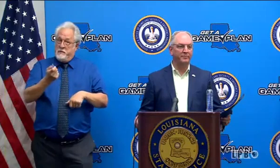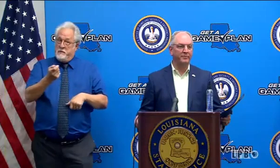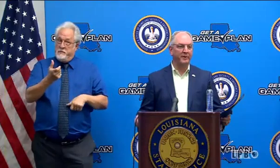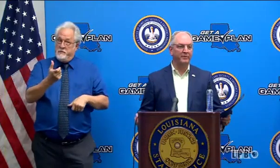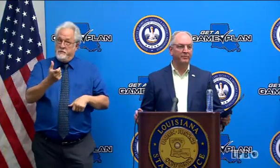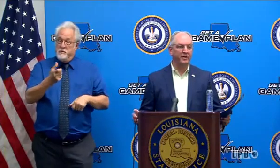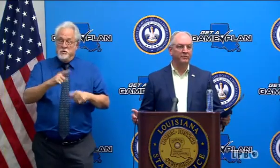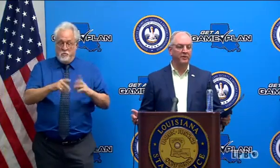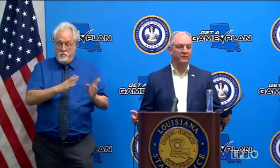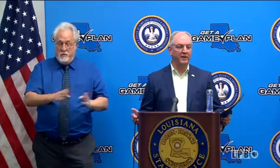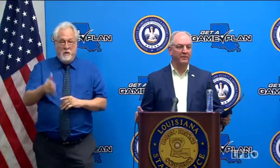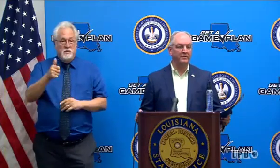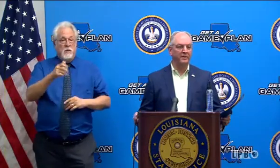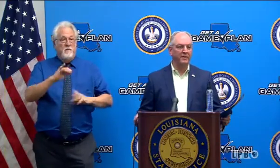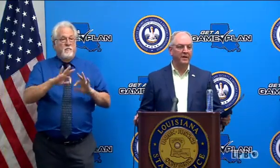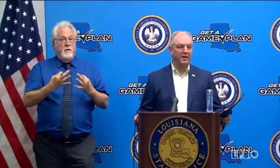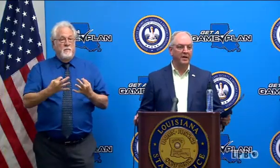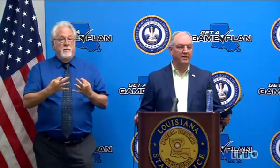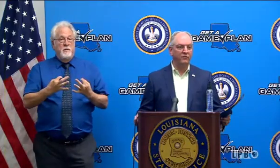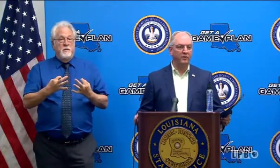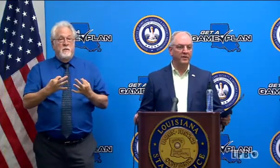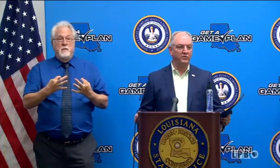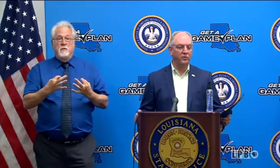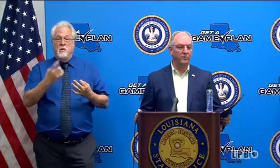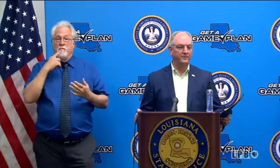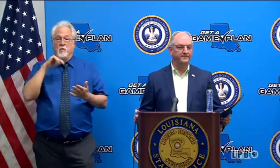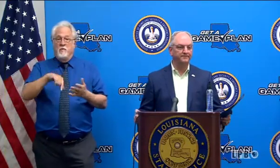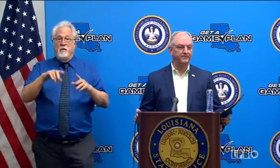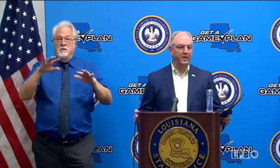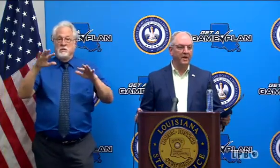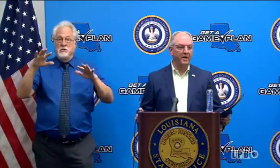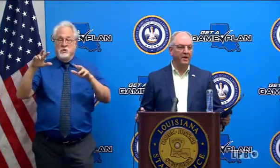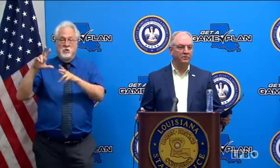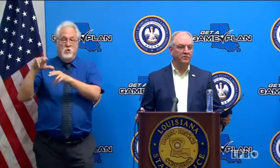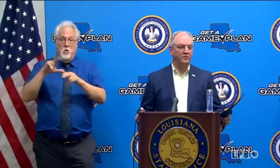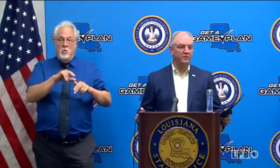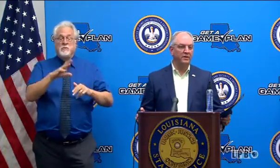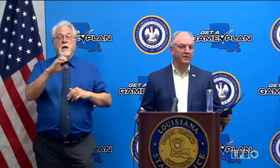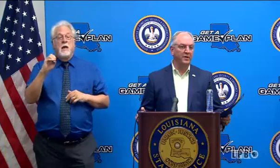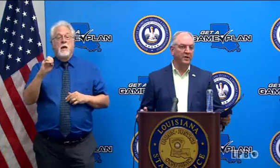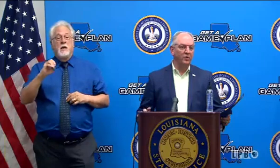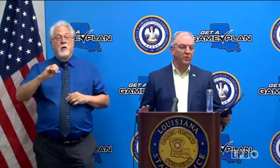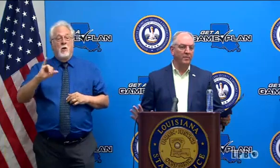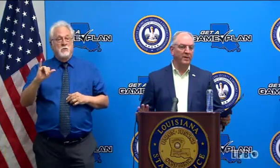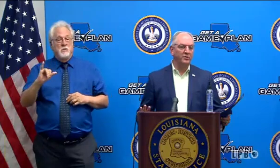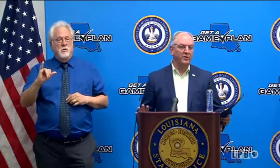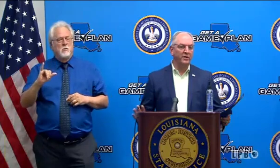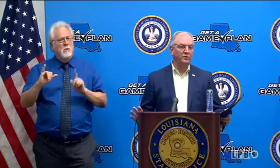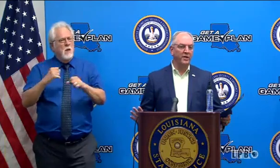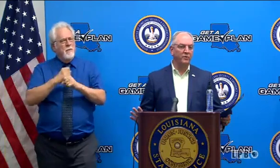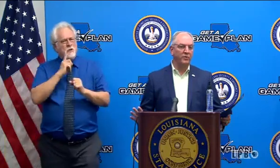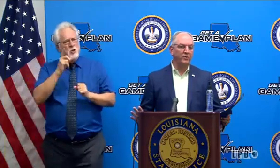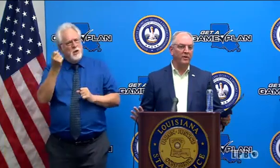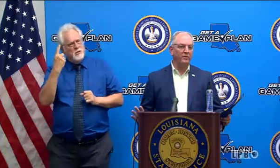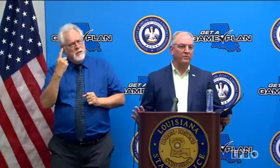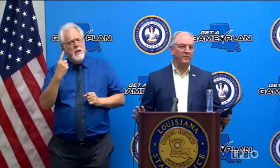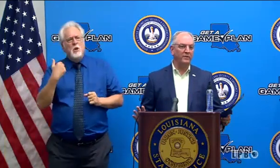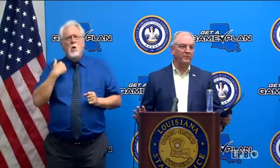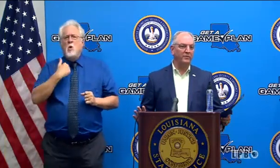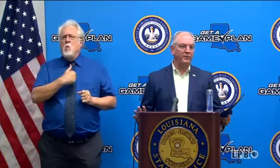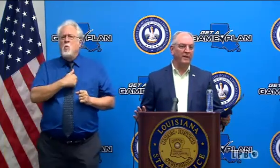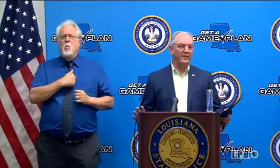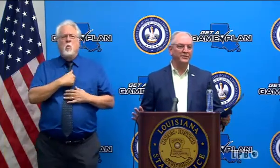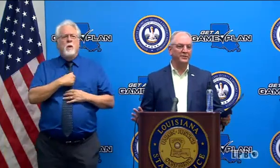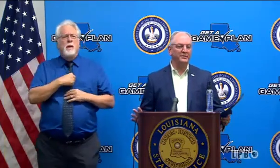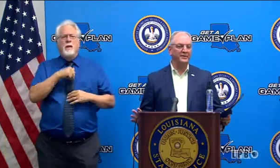to prepare themselves and their families for these storms. Also, want to make sure you understand we